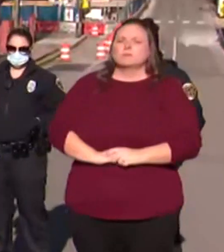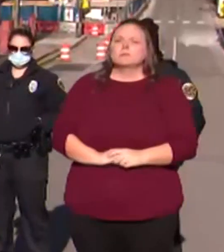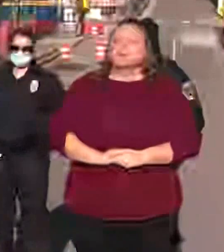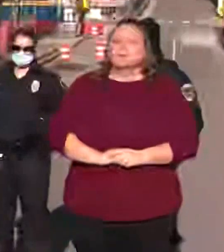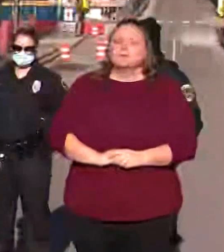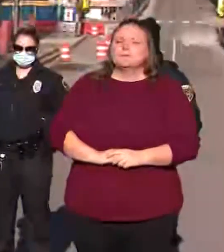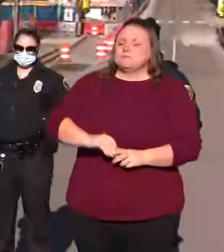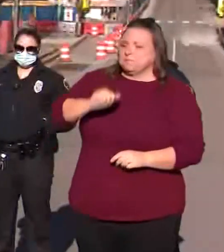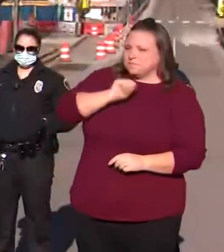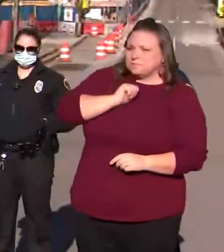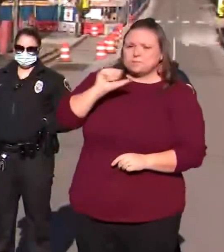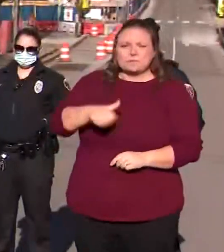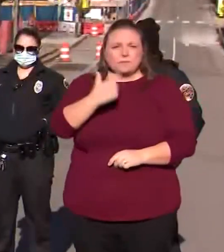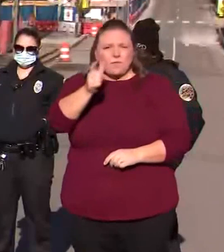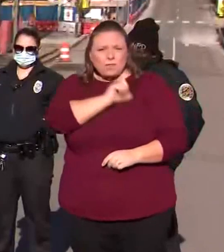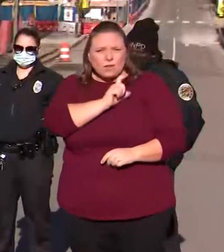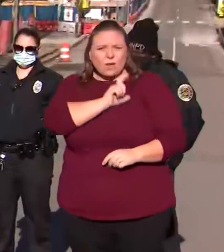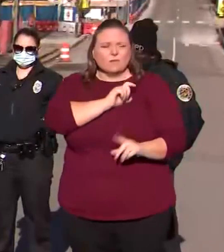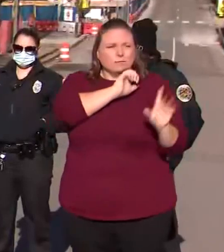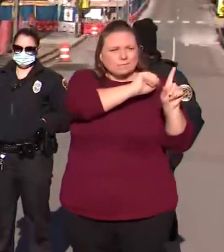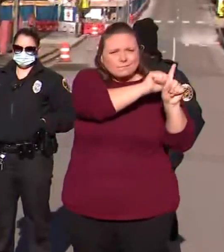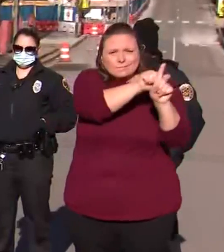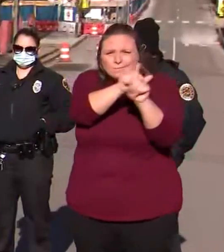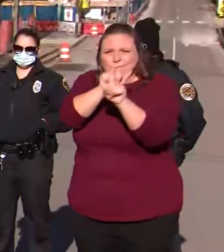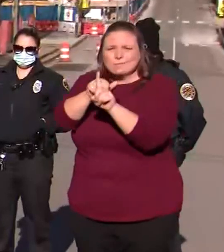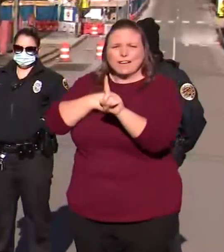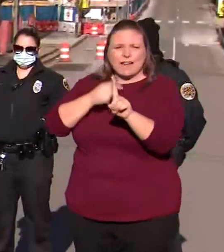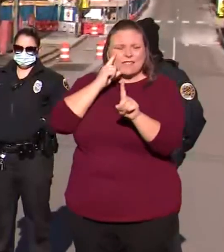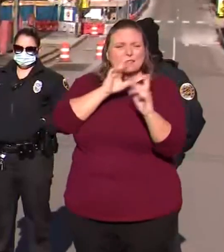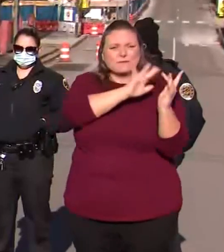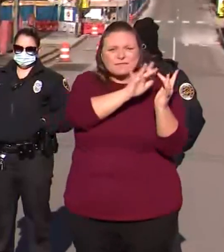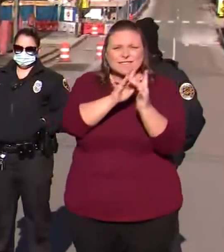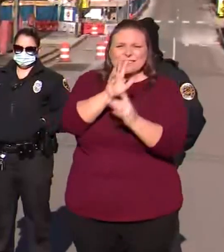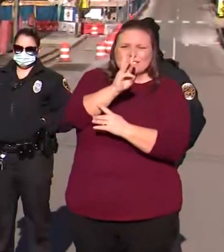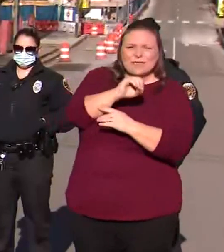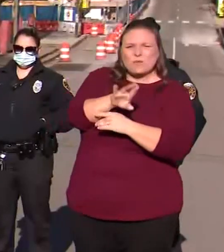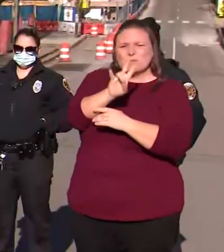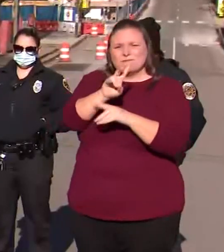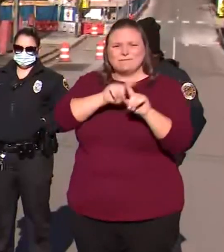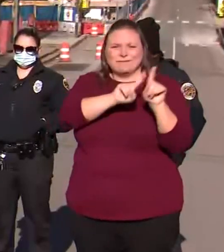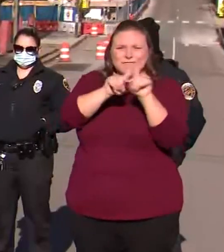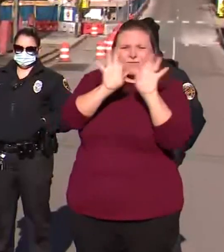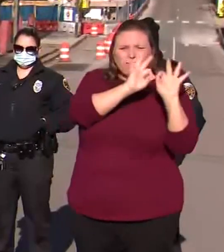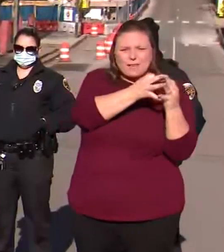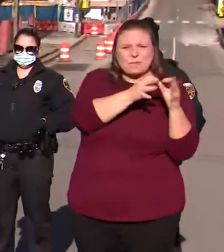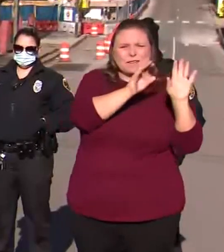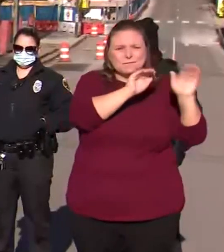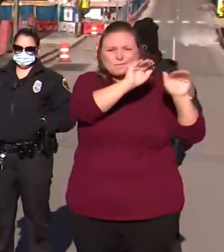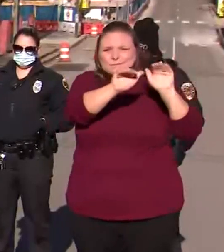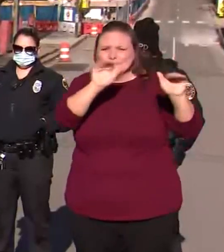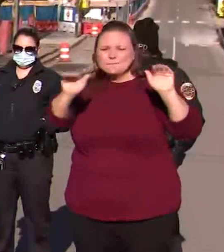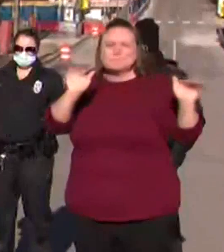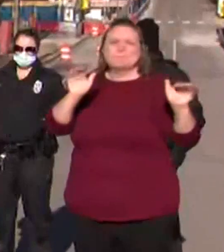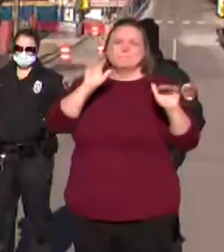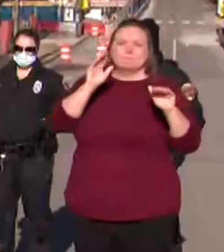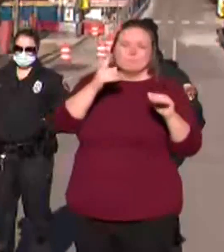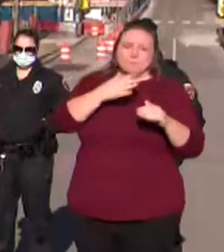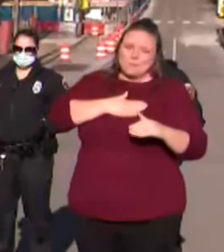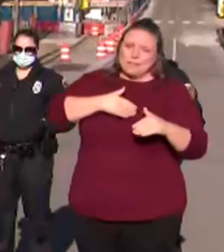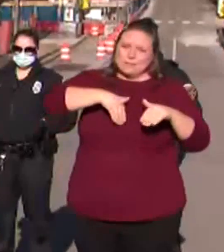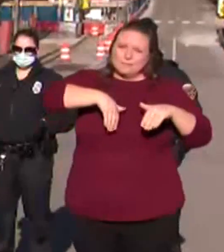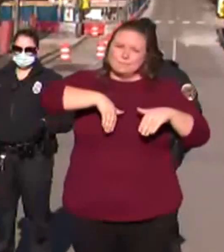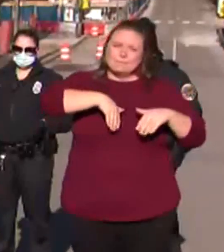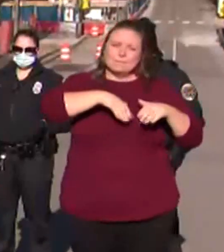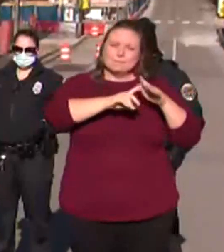Between myself and all the other officers knocking on doors, I think we made contact with 6 or 7 families, informed them that they needed to exit the